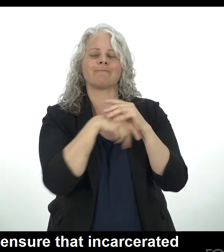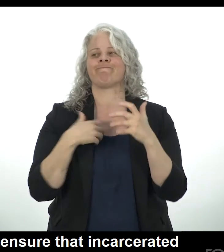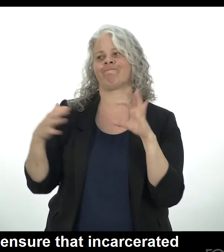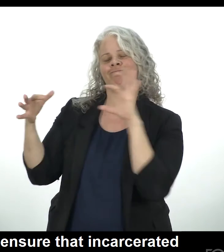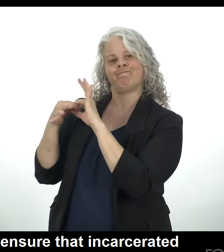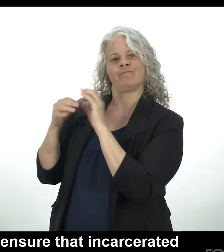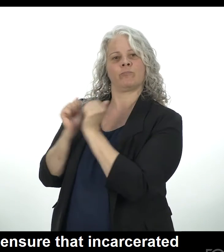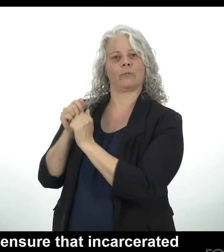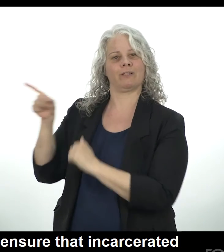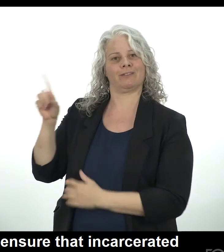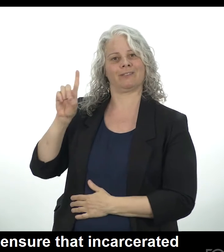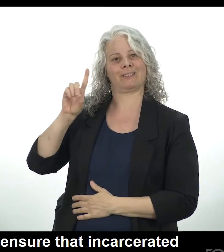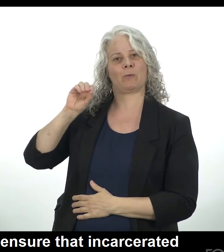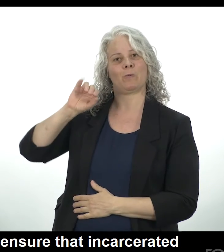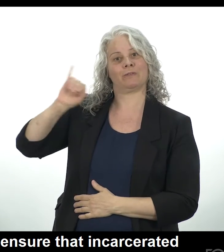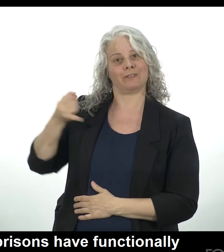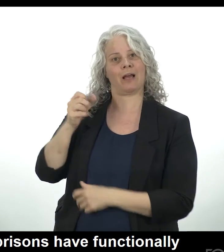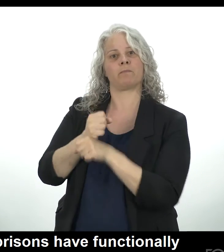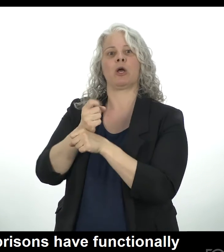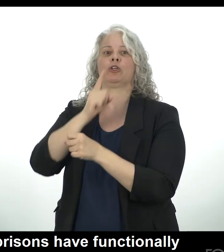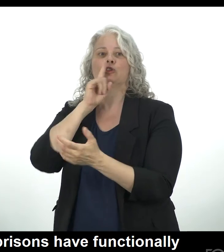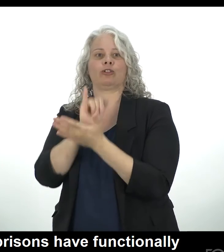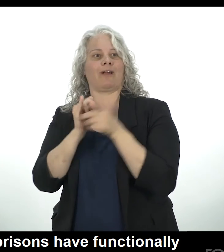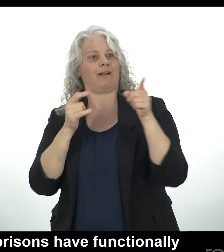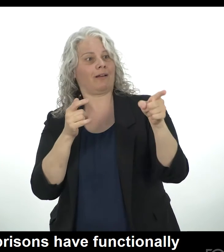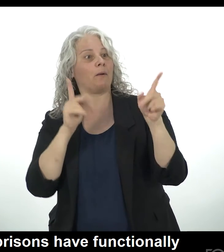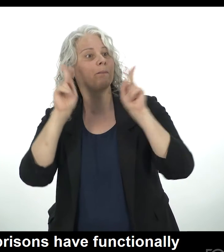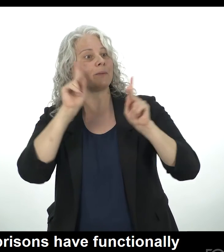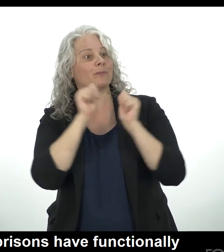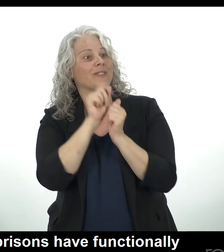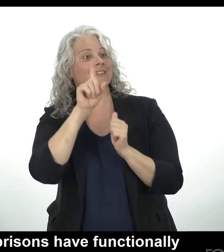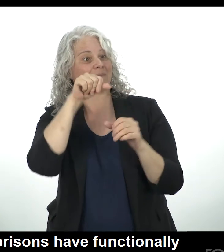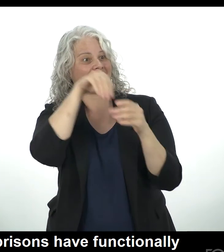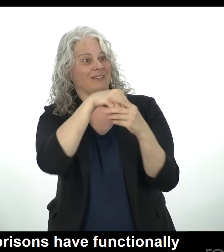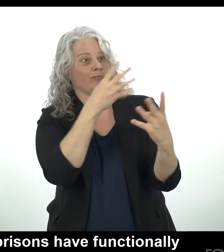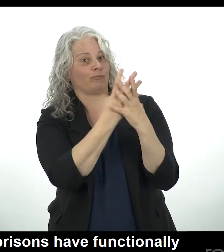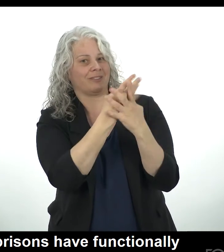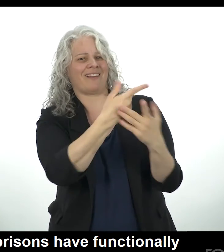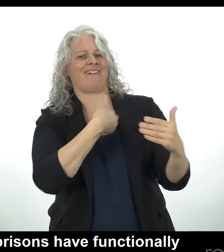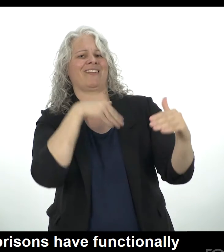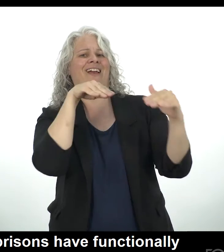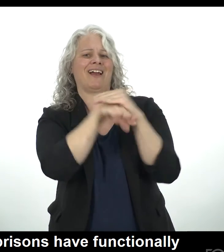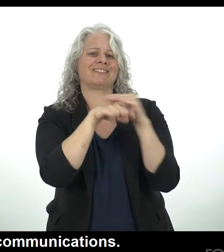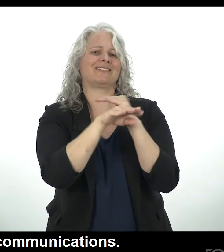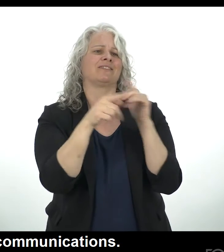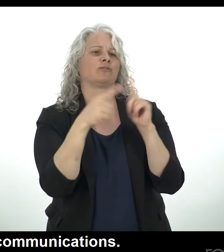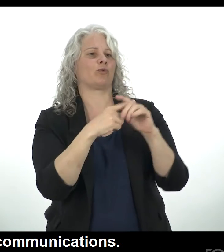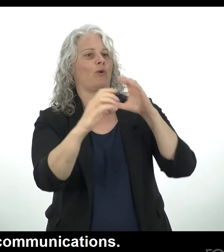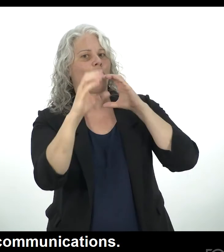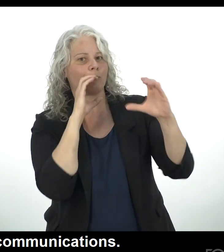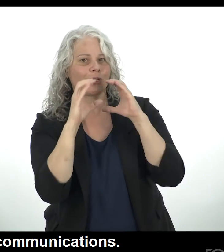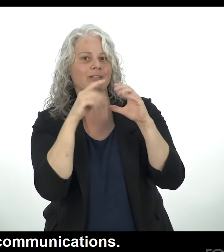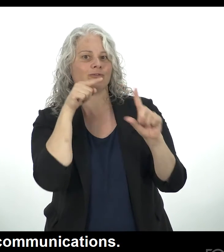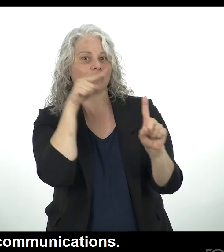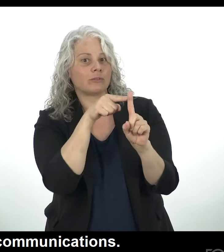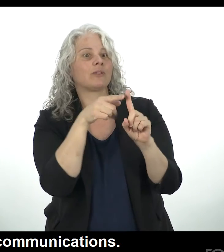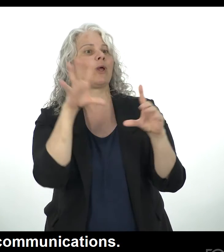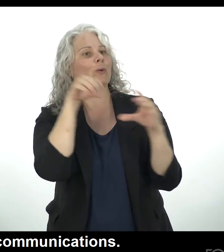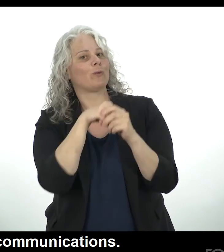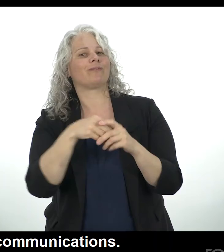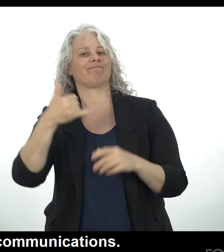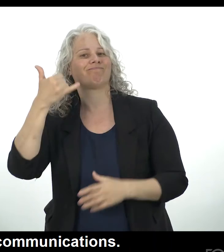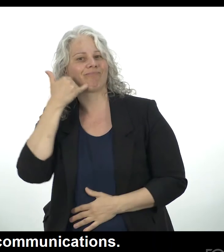of Justice to ensure that incarcerated people with disabilities at federal prisons have functionally equivalent access